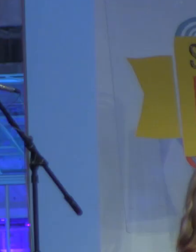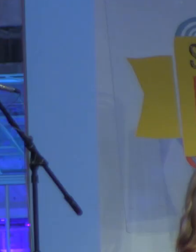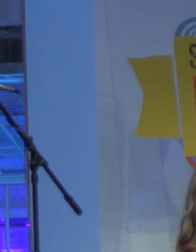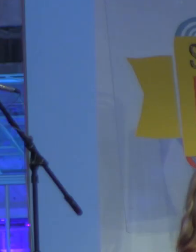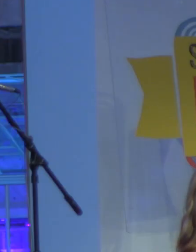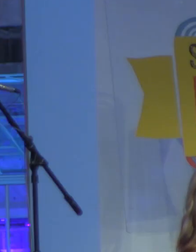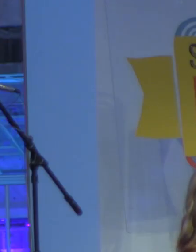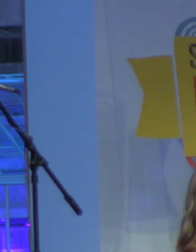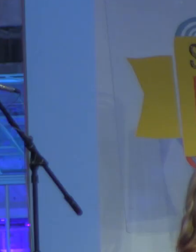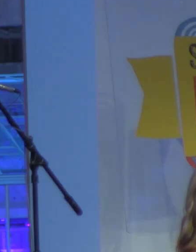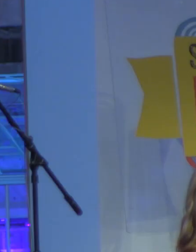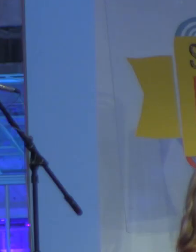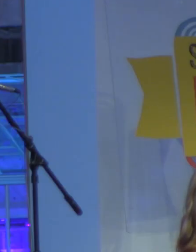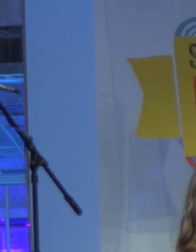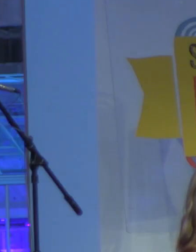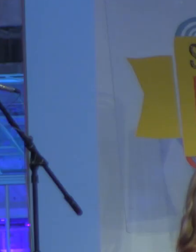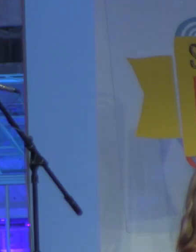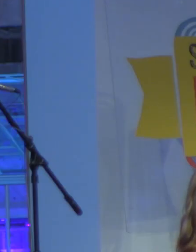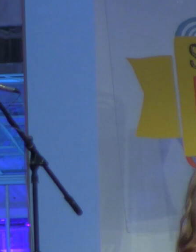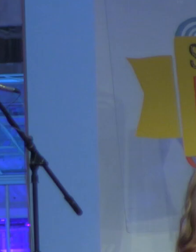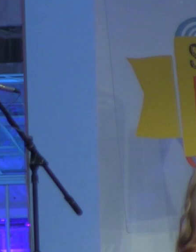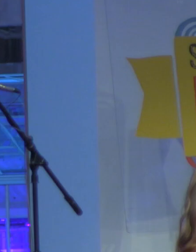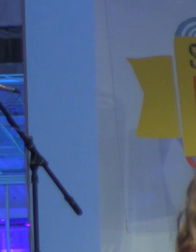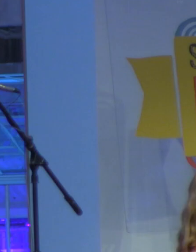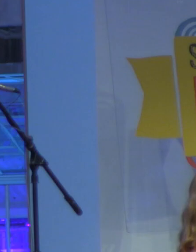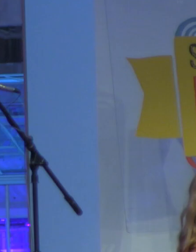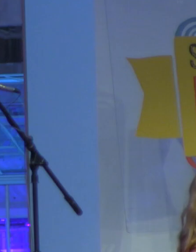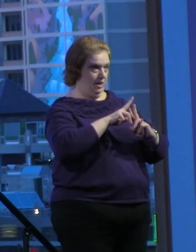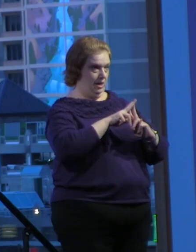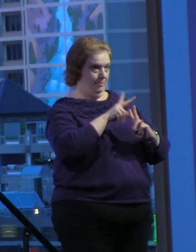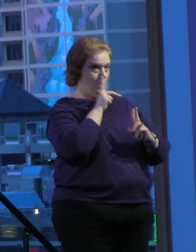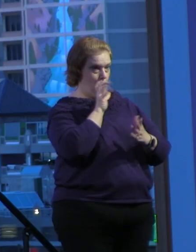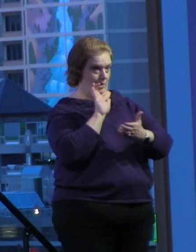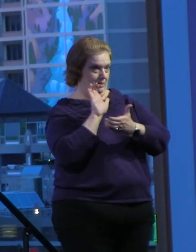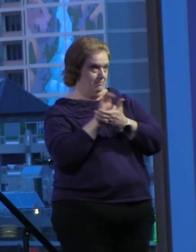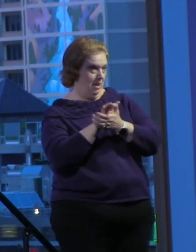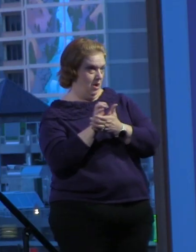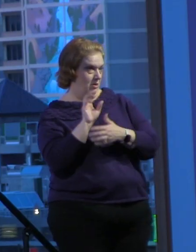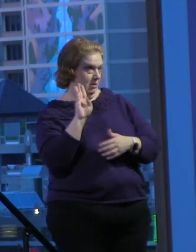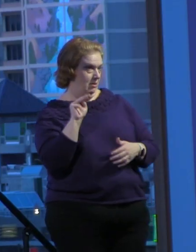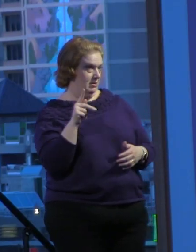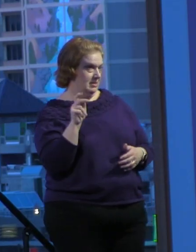if you were a couple that was married in Sumter, Oregon,